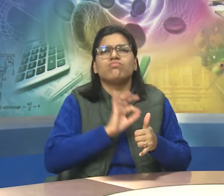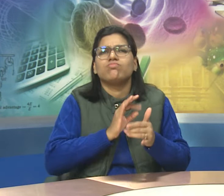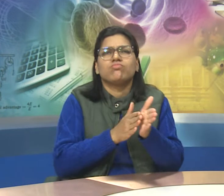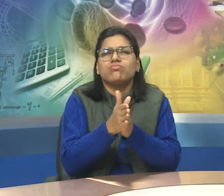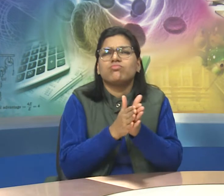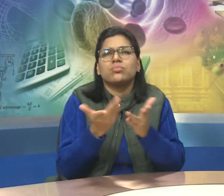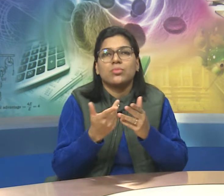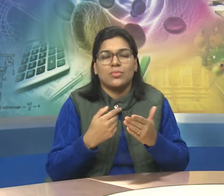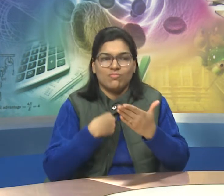one feel